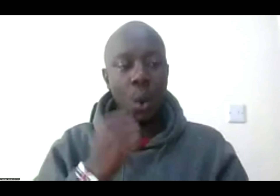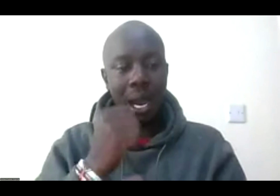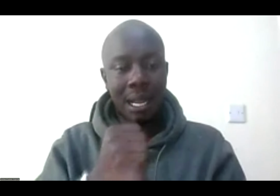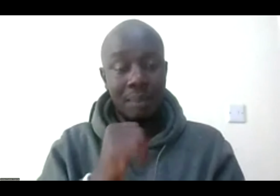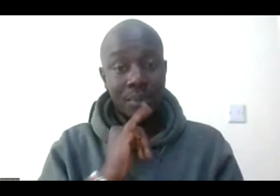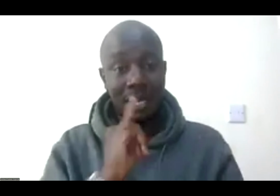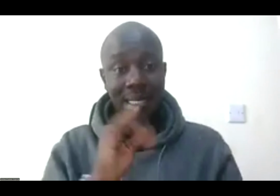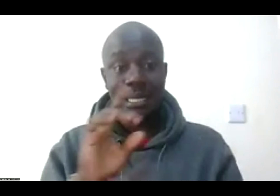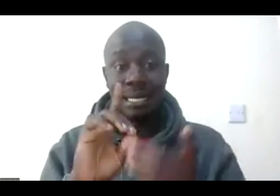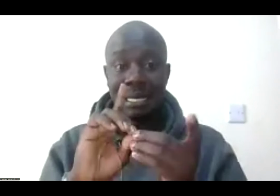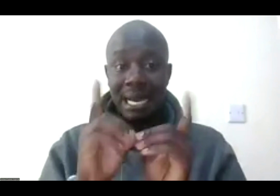at the center of our work